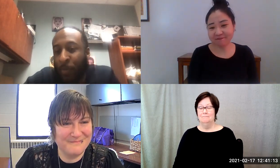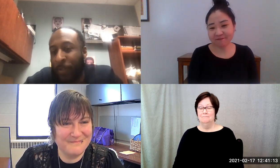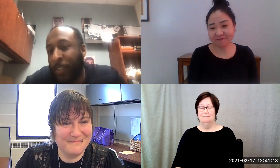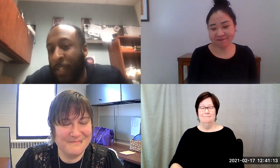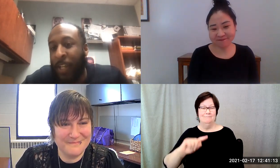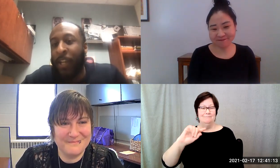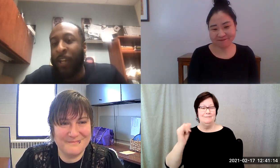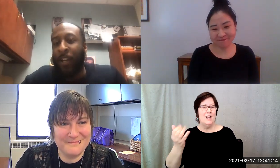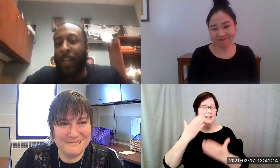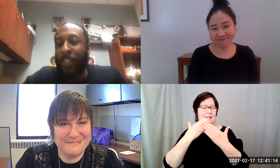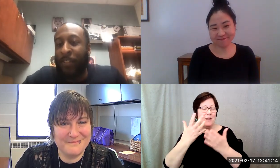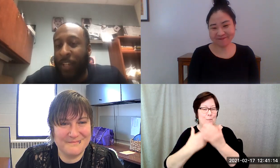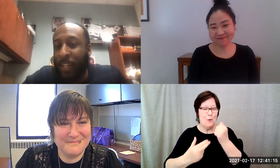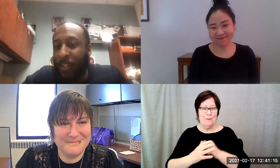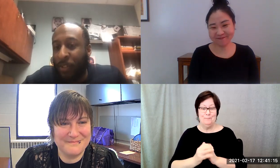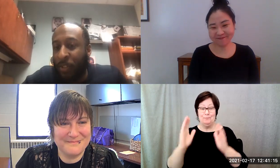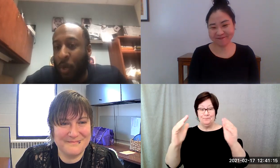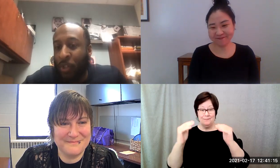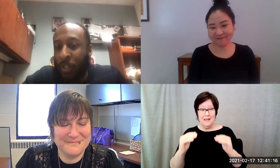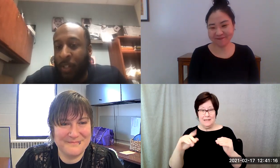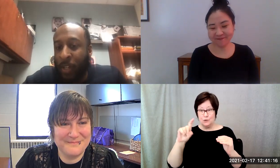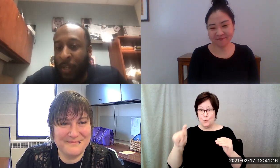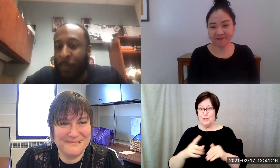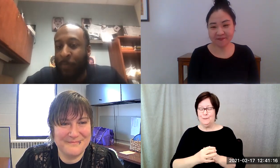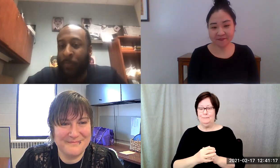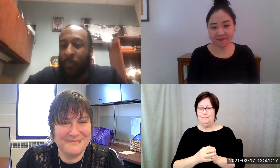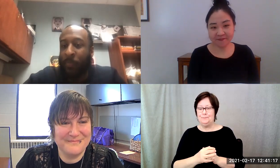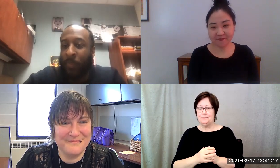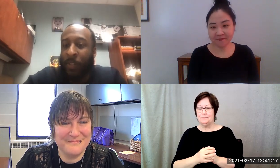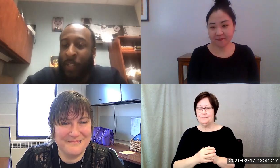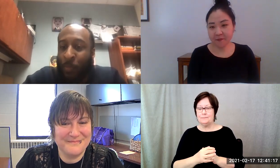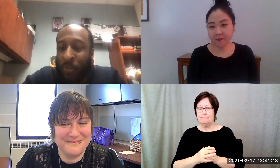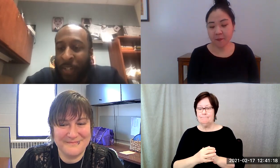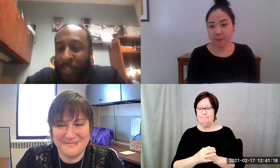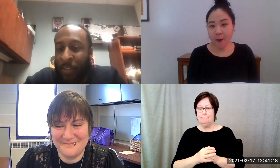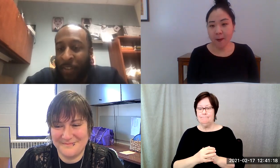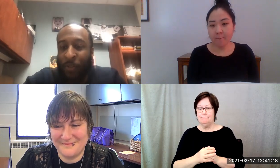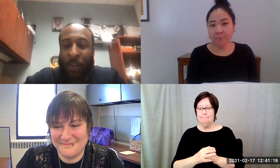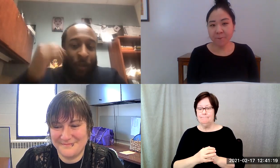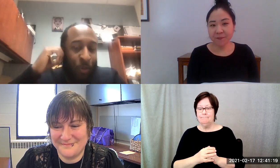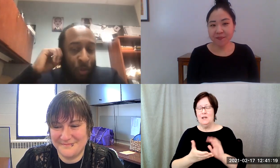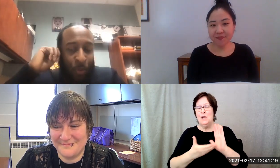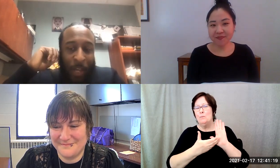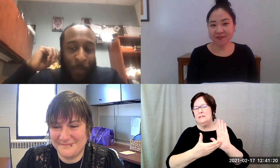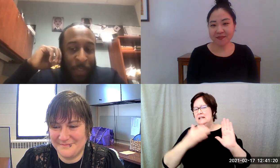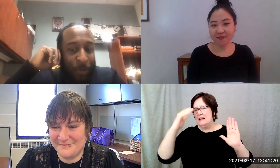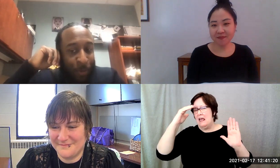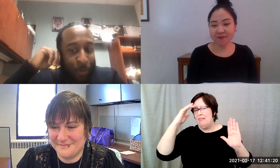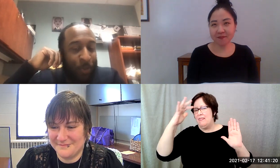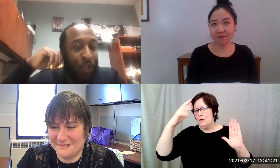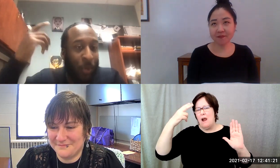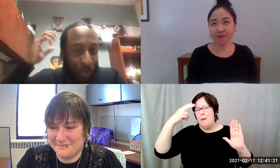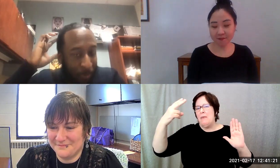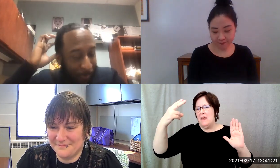Thank you both. All right, this next question is presenting a theoretical or